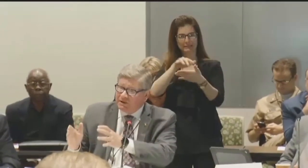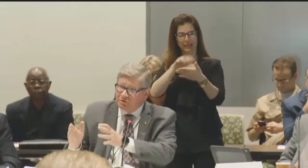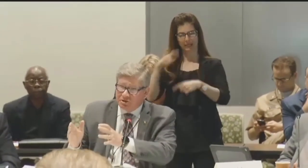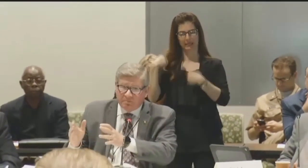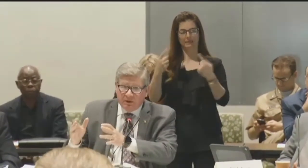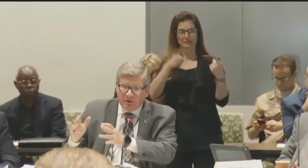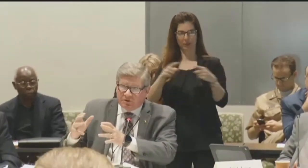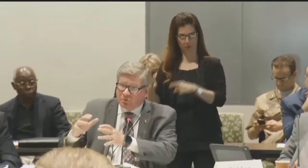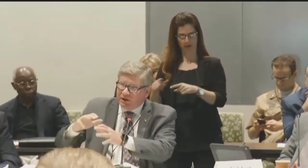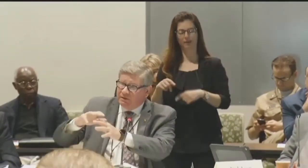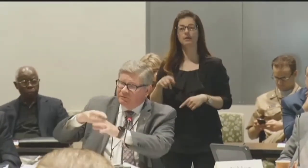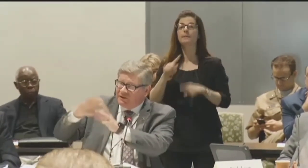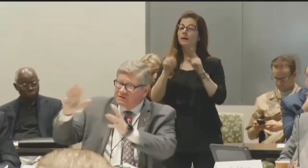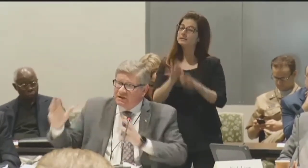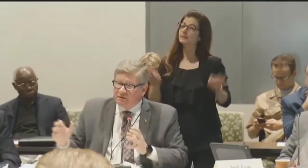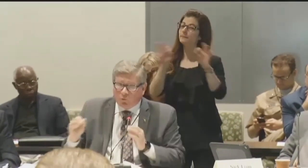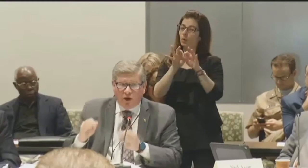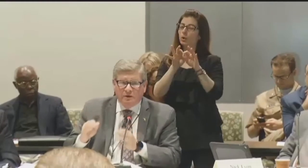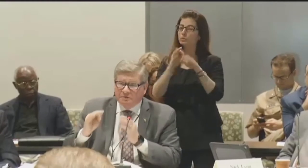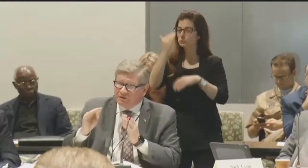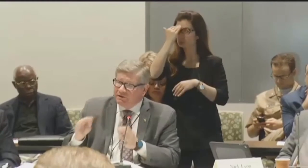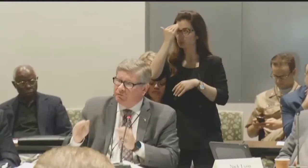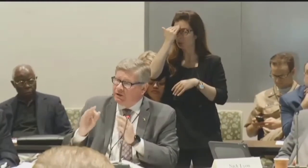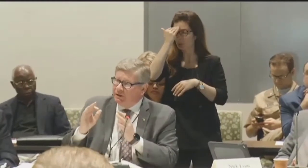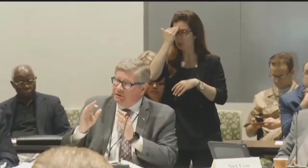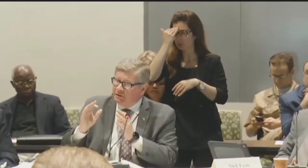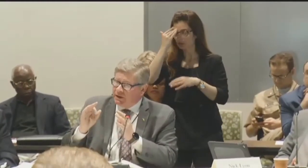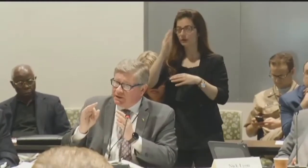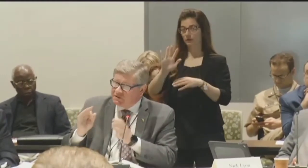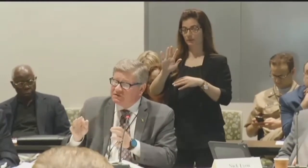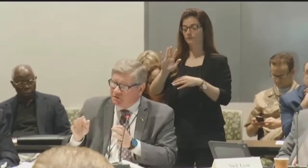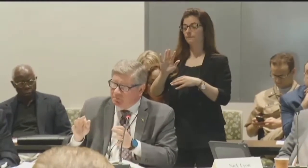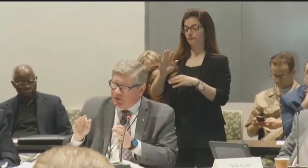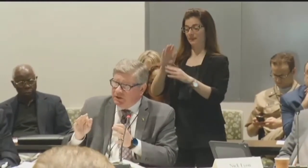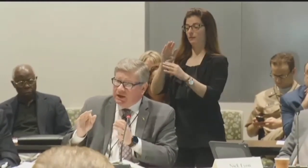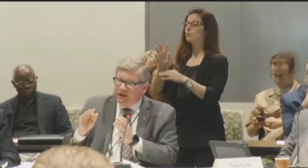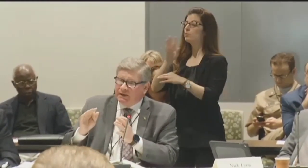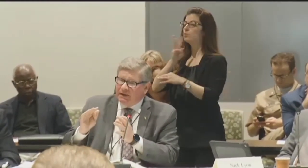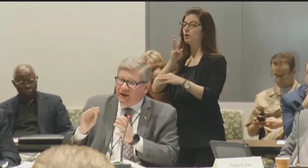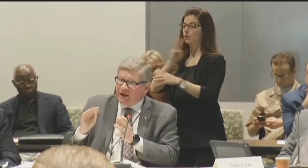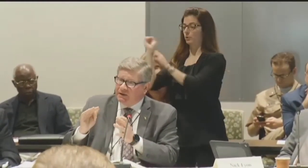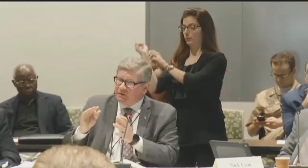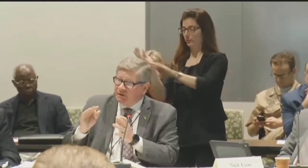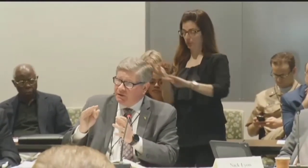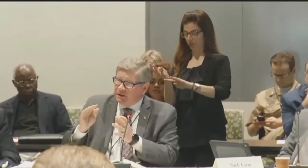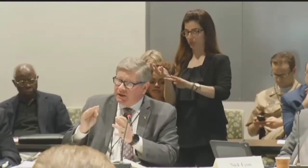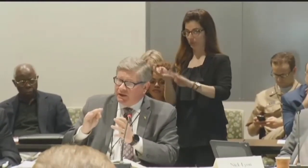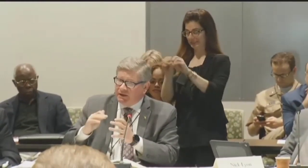a relationship between fixing the water delivery system